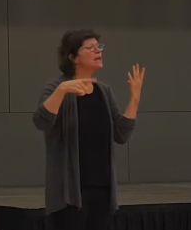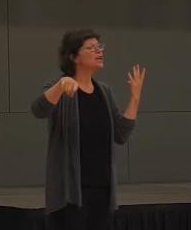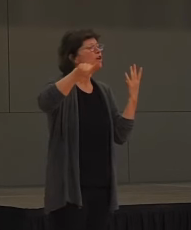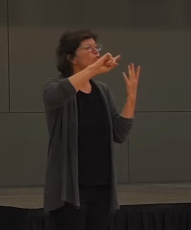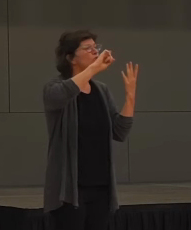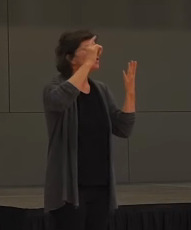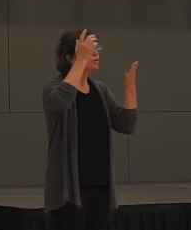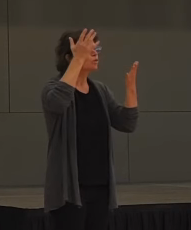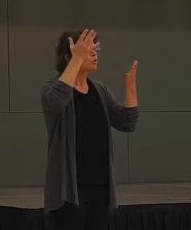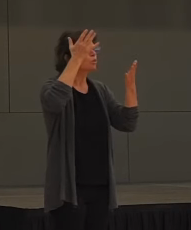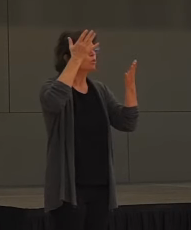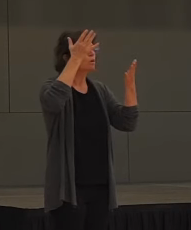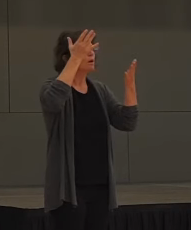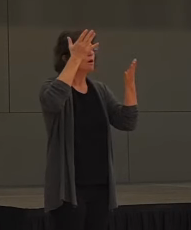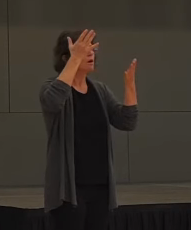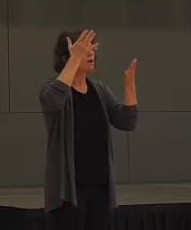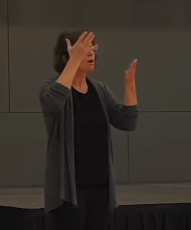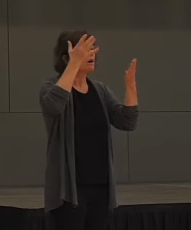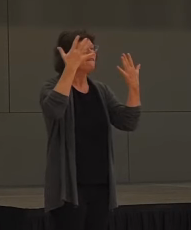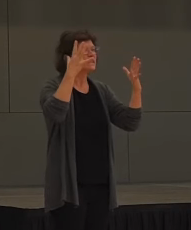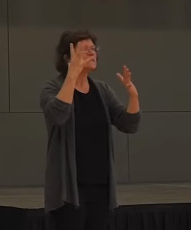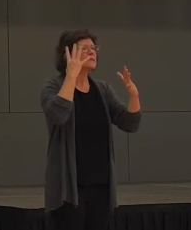forgotten anything ever?